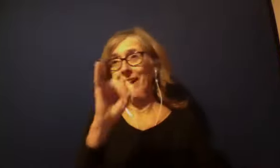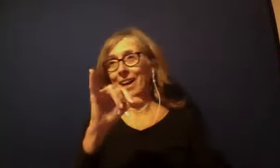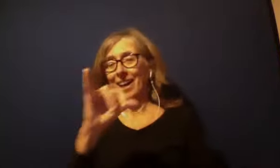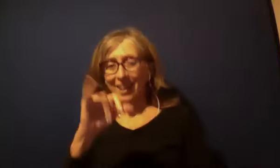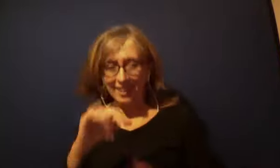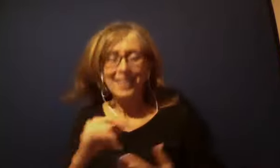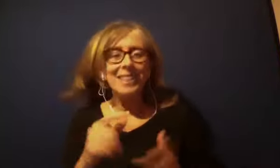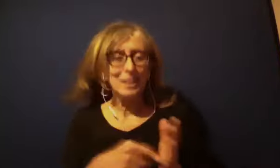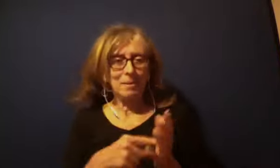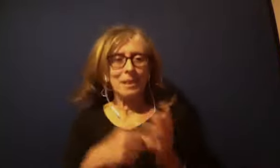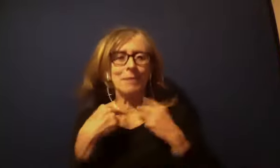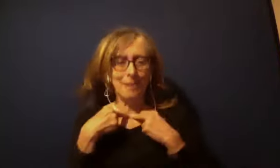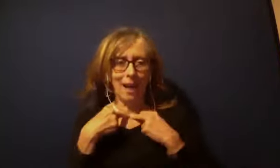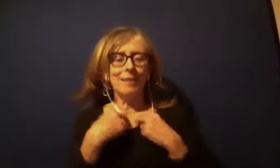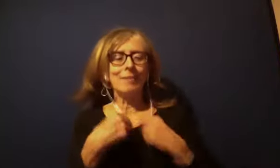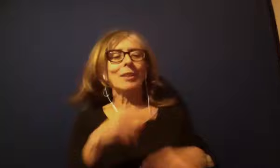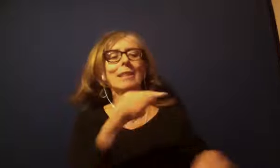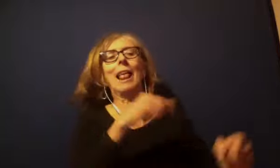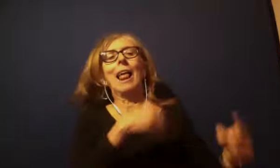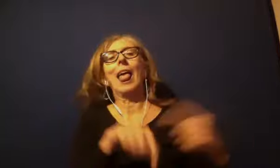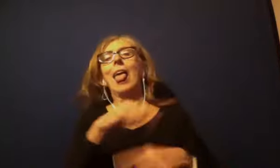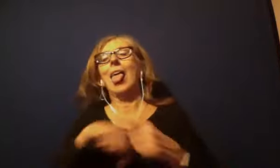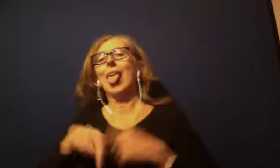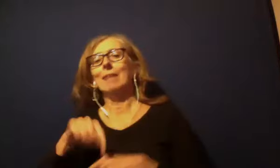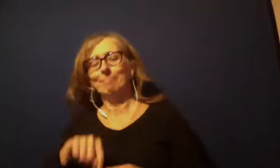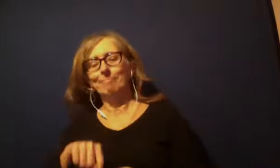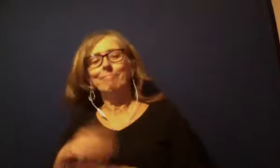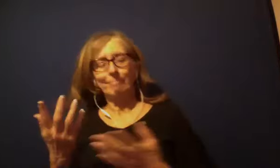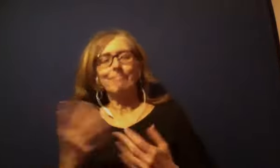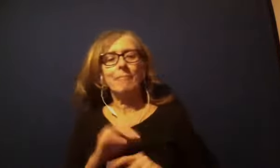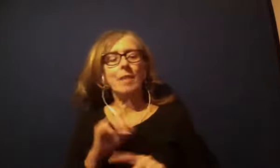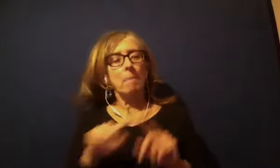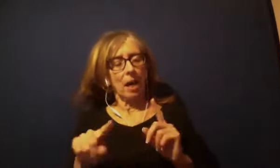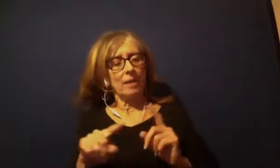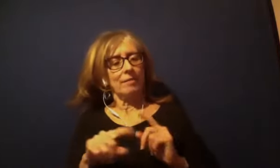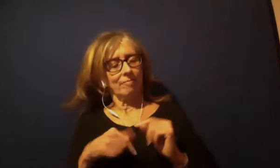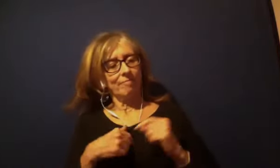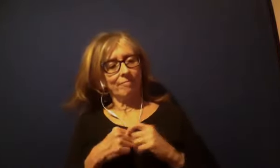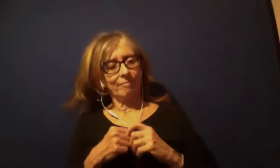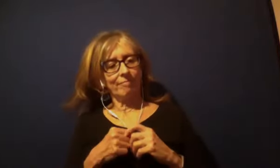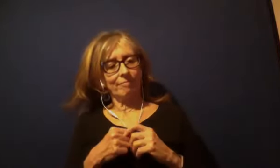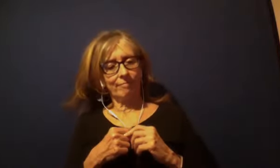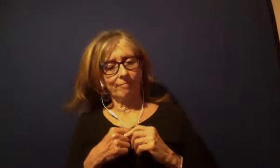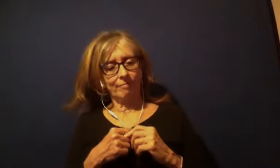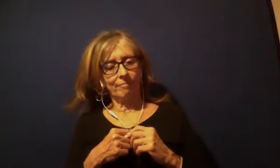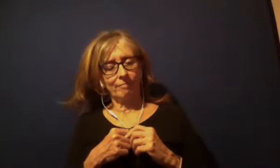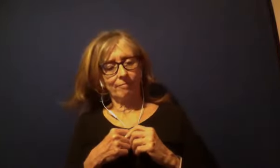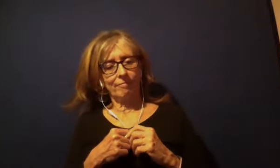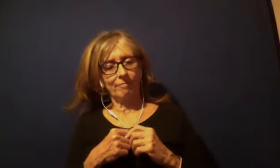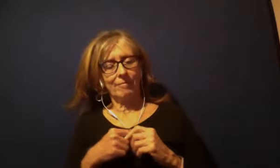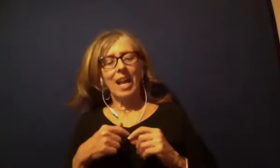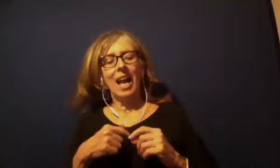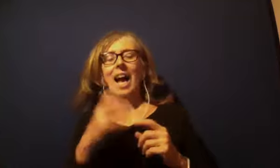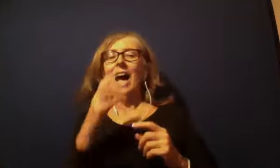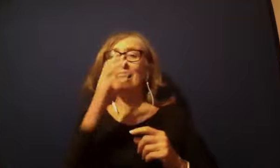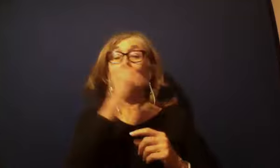where I get stuck. And, I get to see the nature of the nature of my wrongs, I guess,